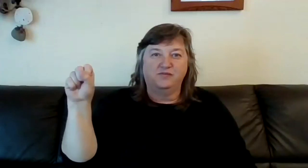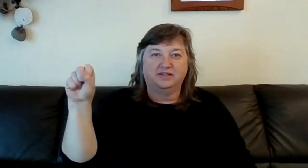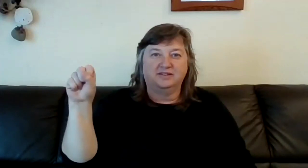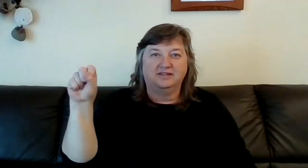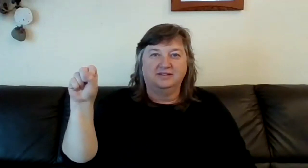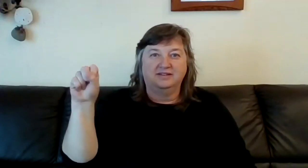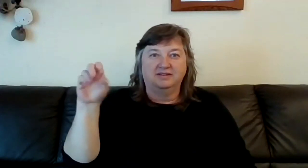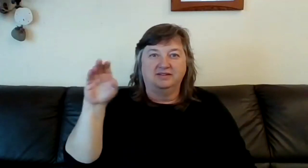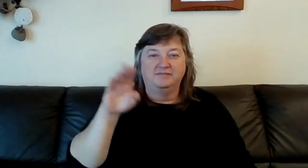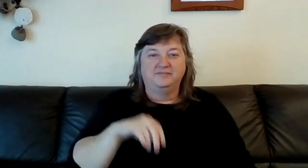movement.